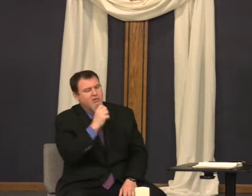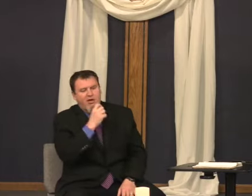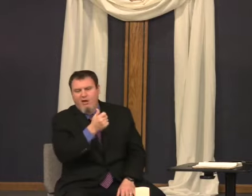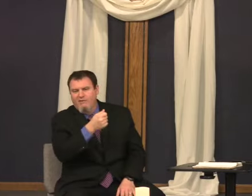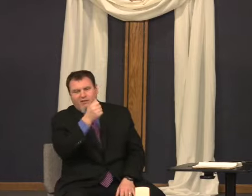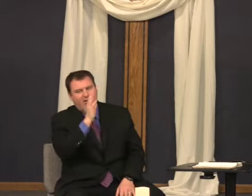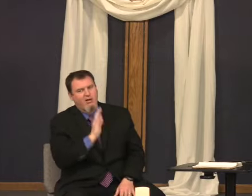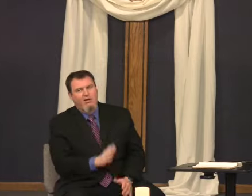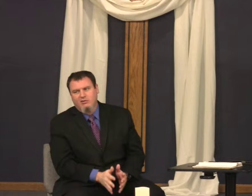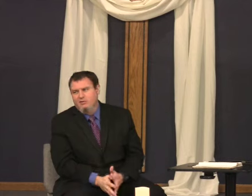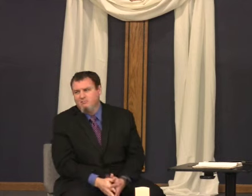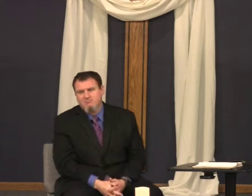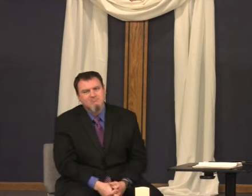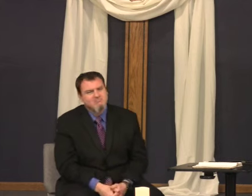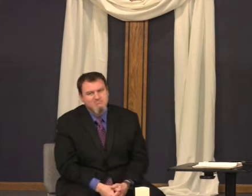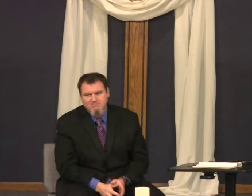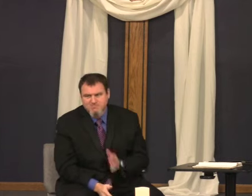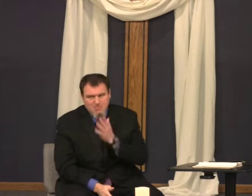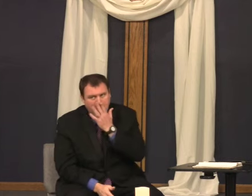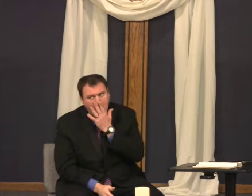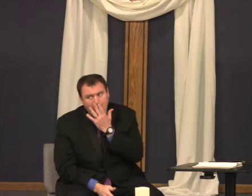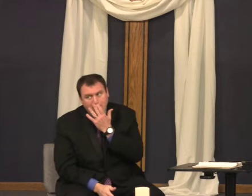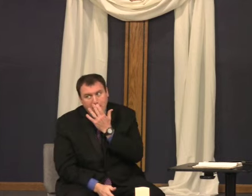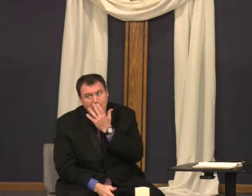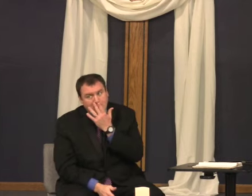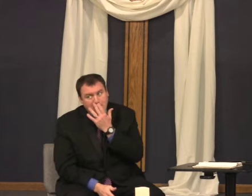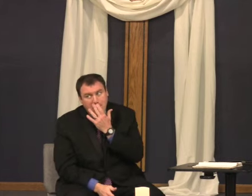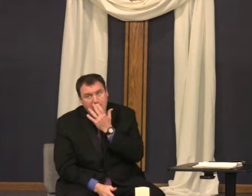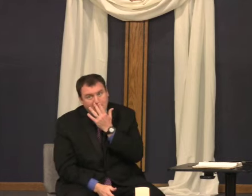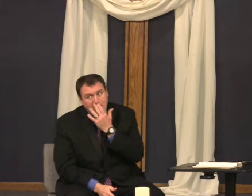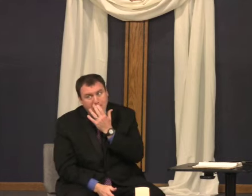You are of Satan. That means you're not of God.